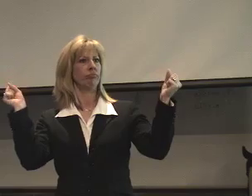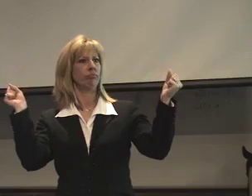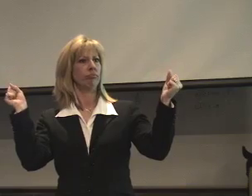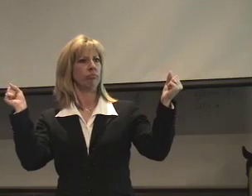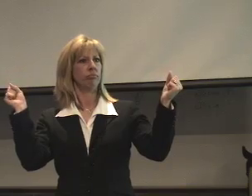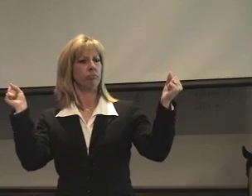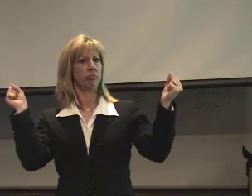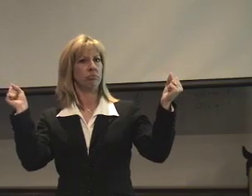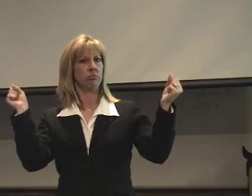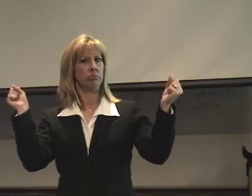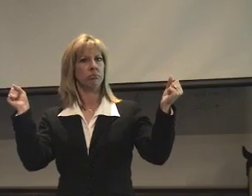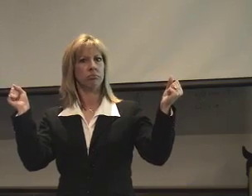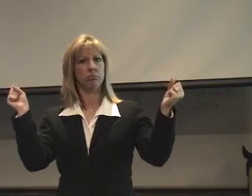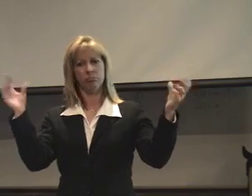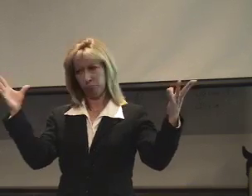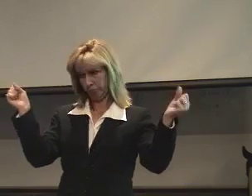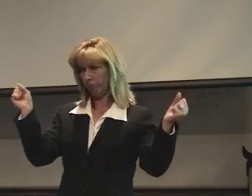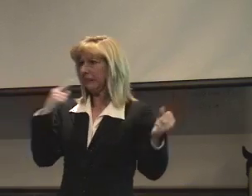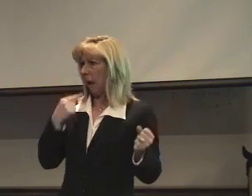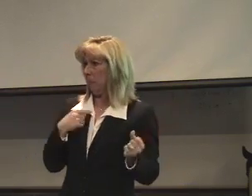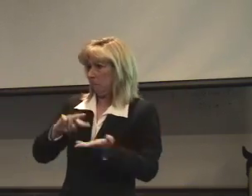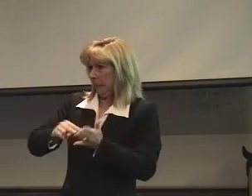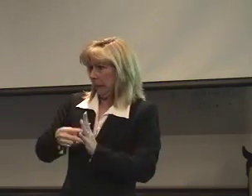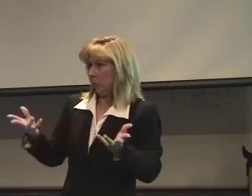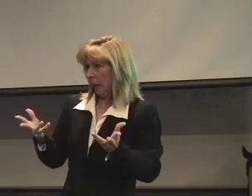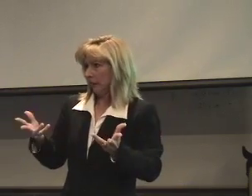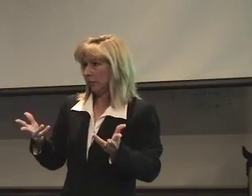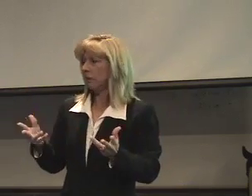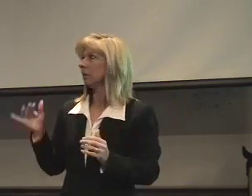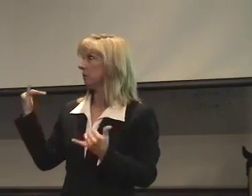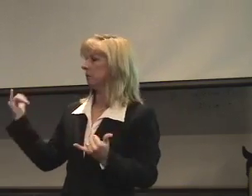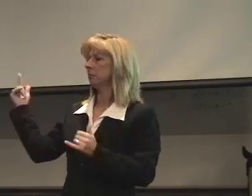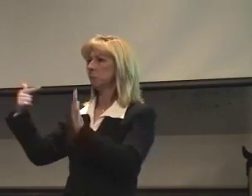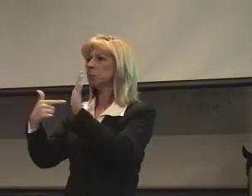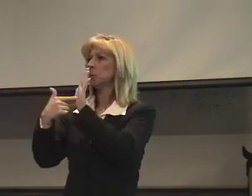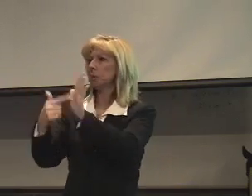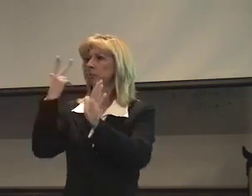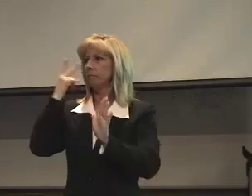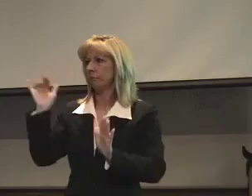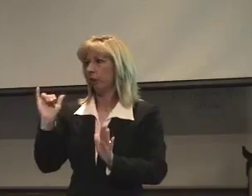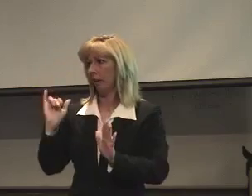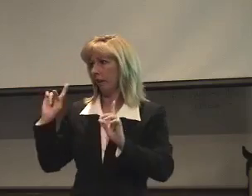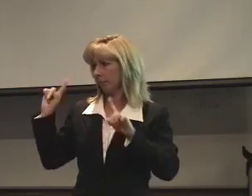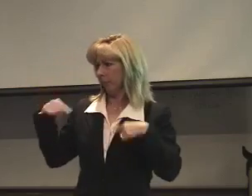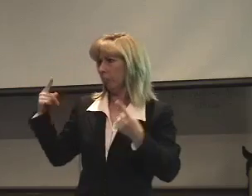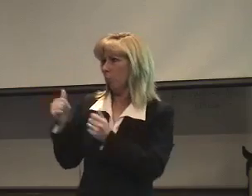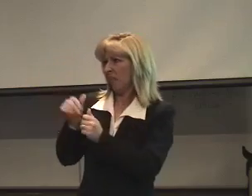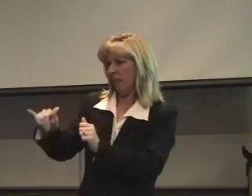Sign Language? So this is what he's, the clip of him working on this book.